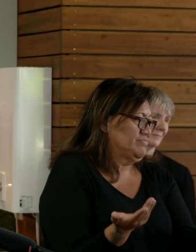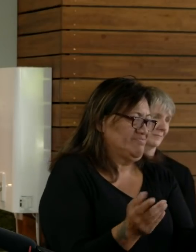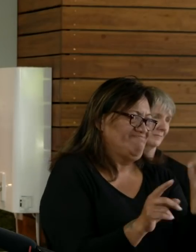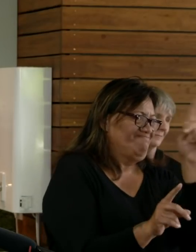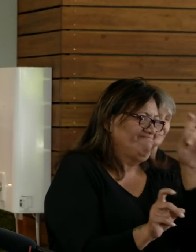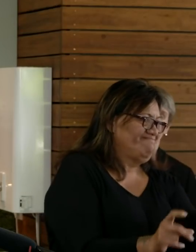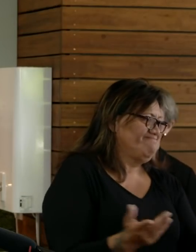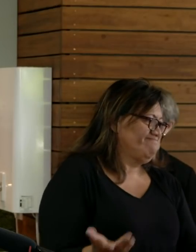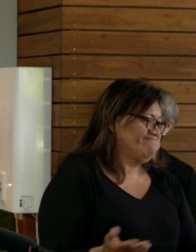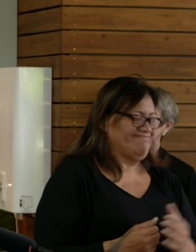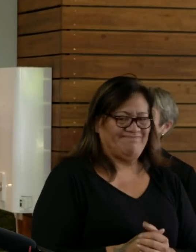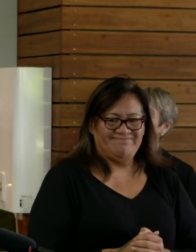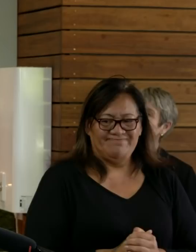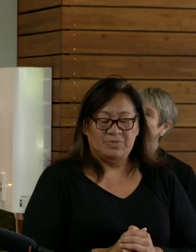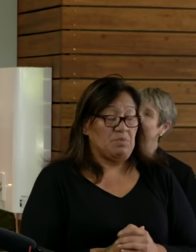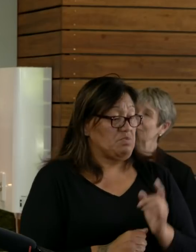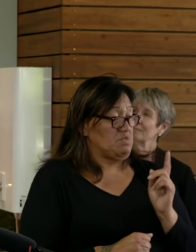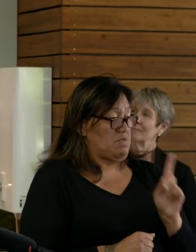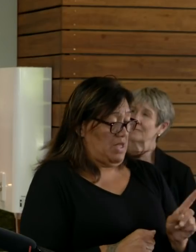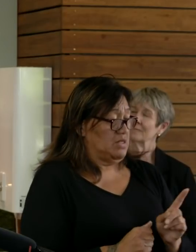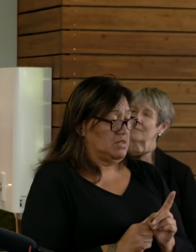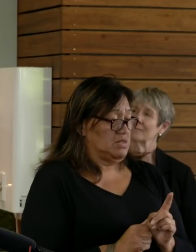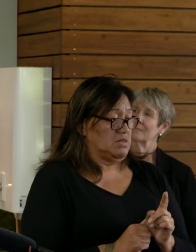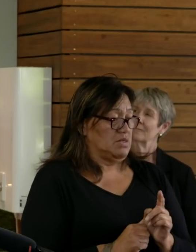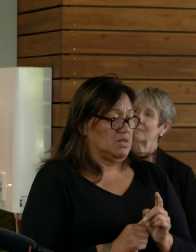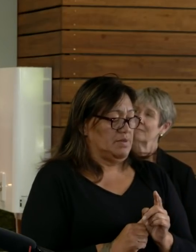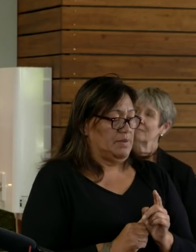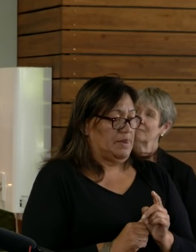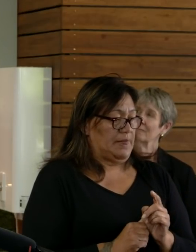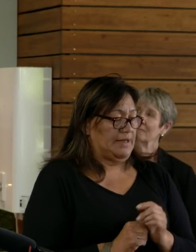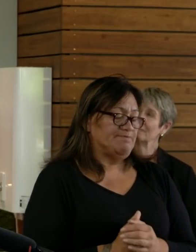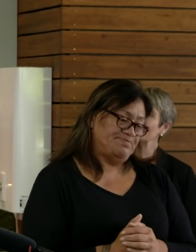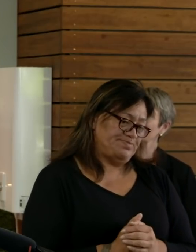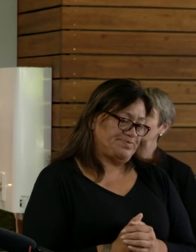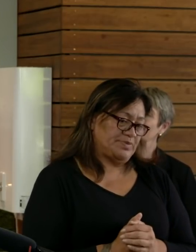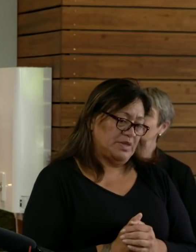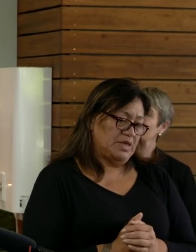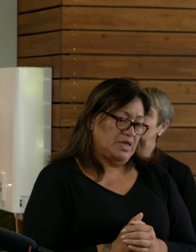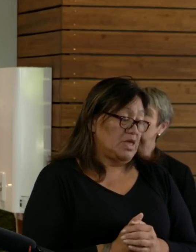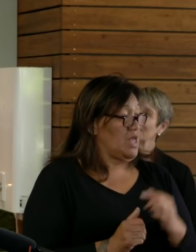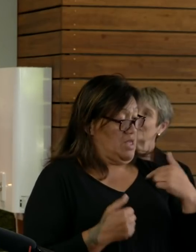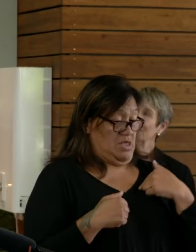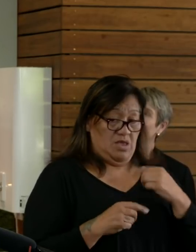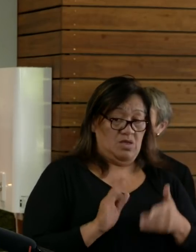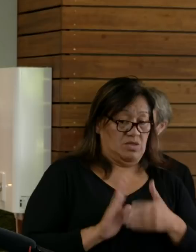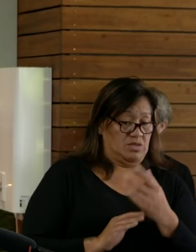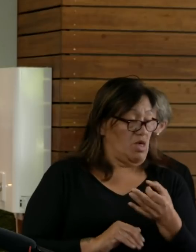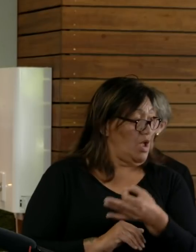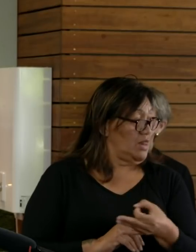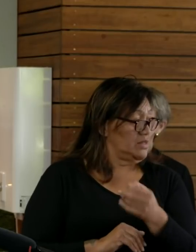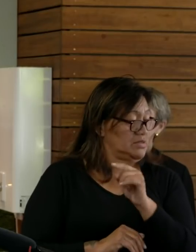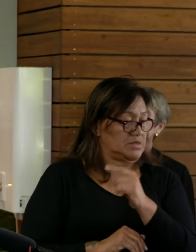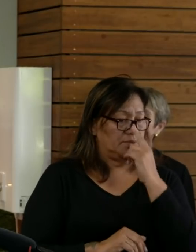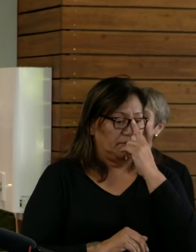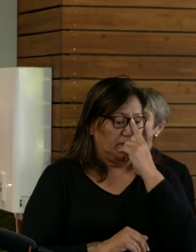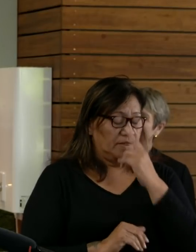at the moment. However, I would say that while we were on the island with